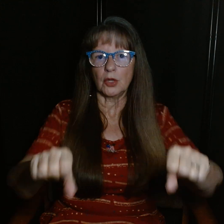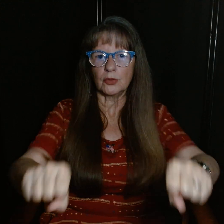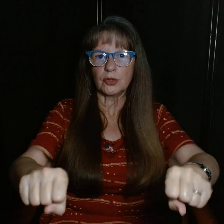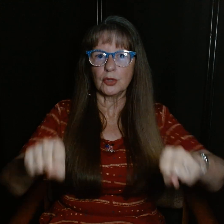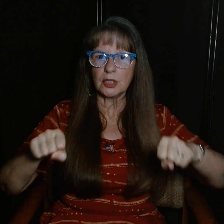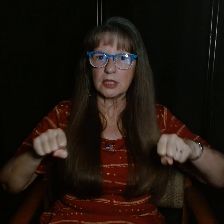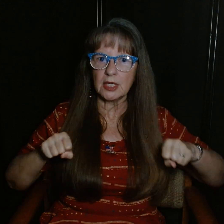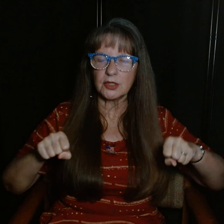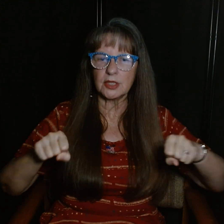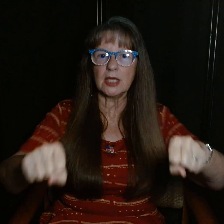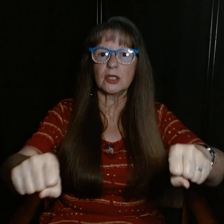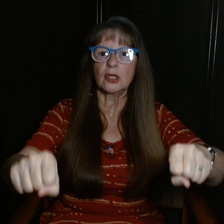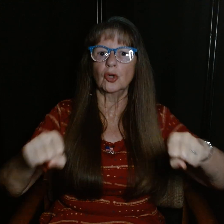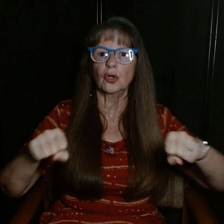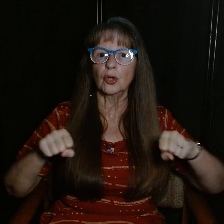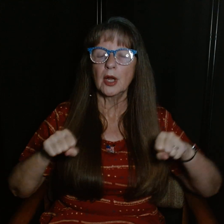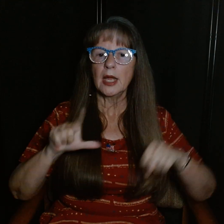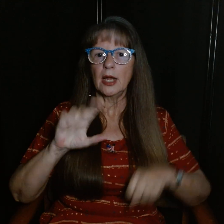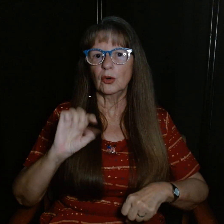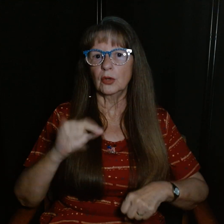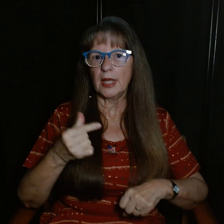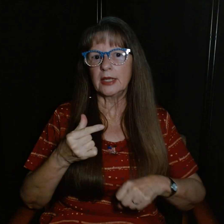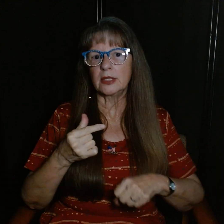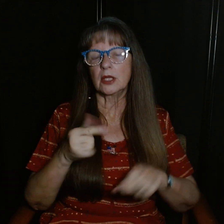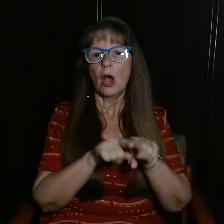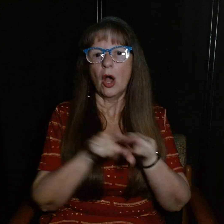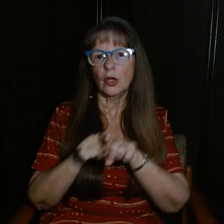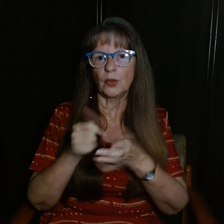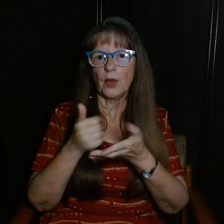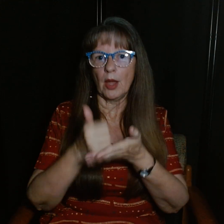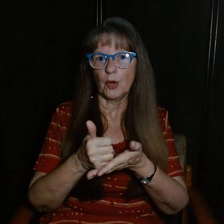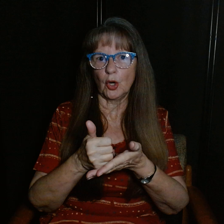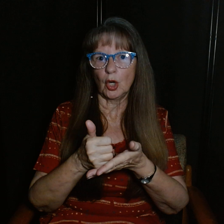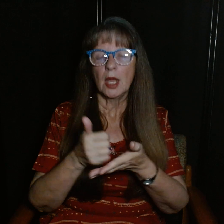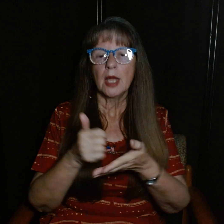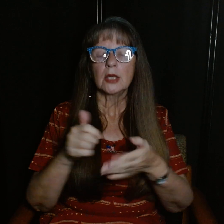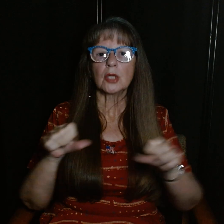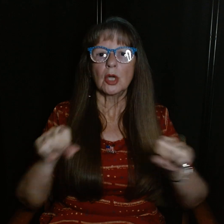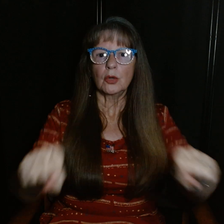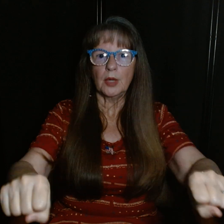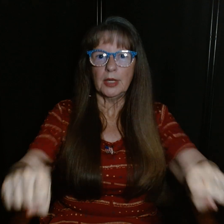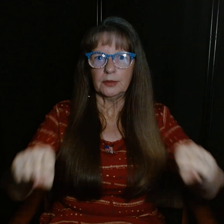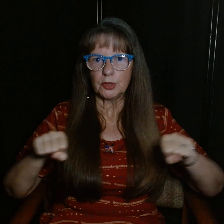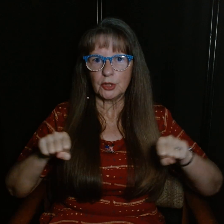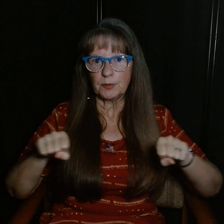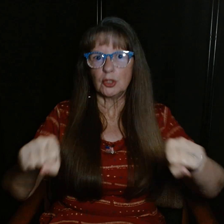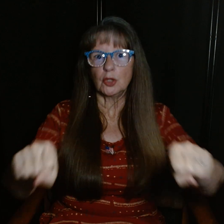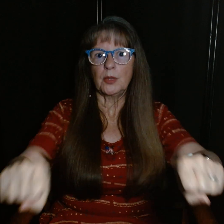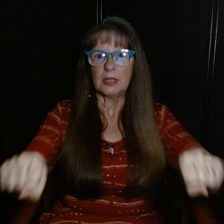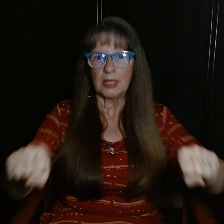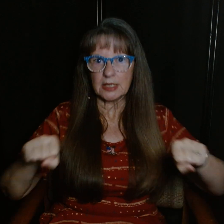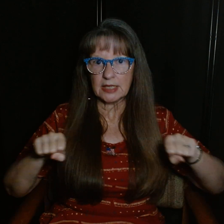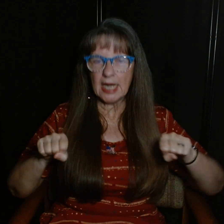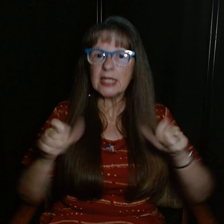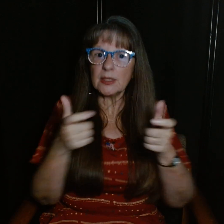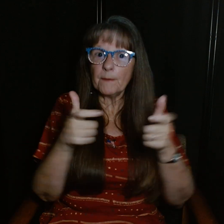So she does this, and her legs also help her. So she's been doing this, and it's a